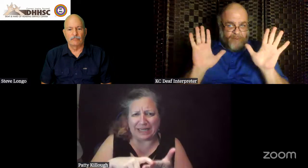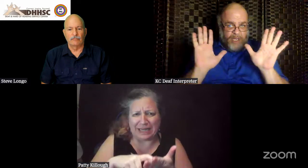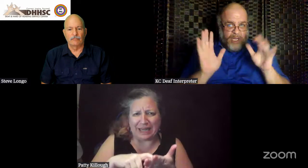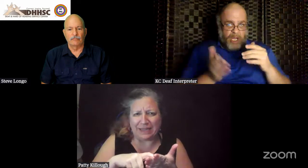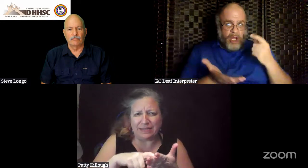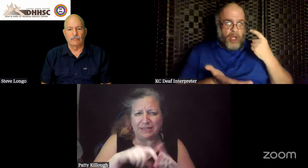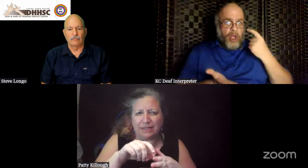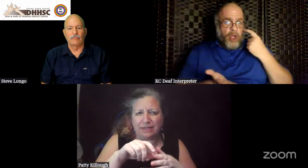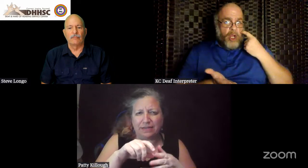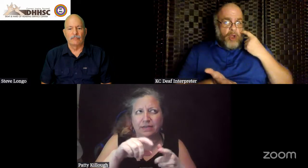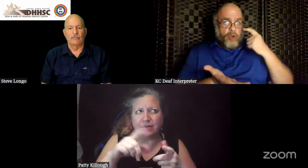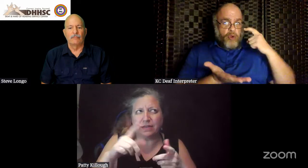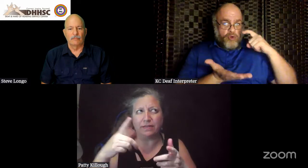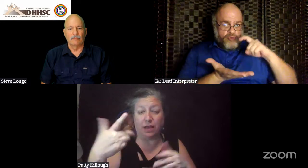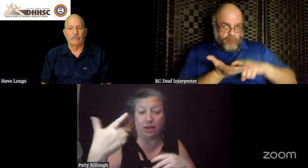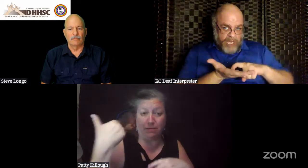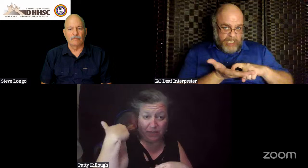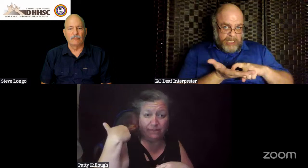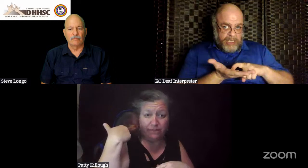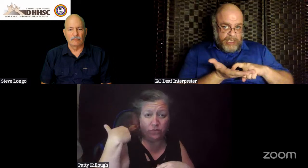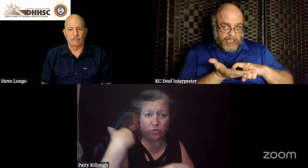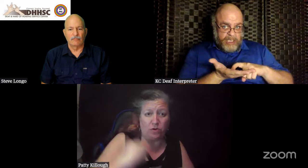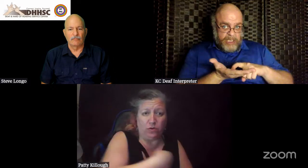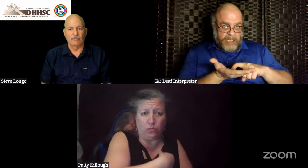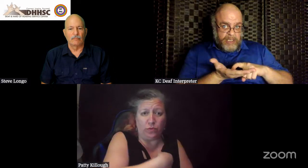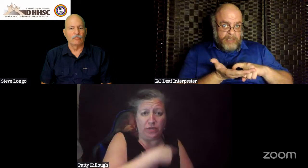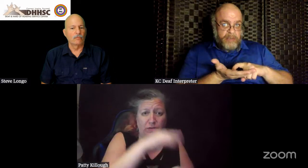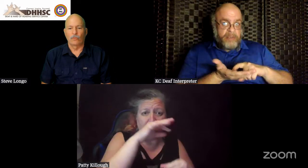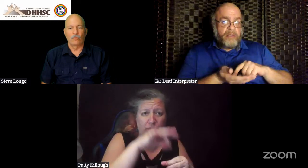And Patty is saying, just for clarity,